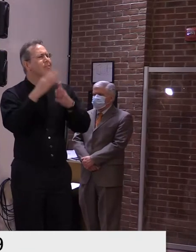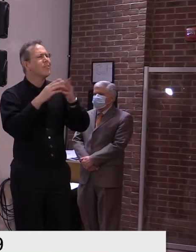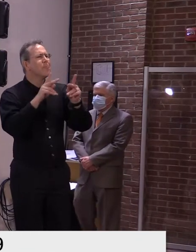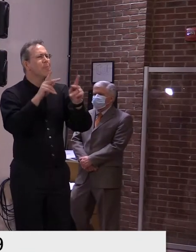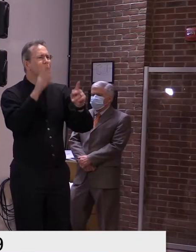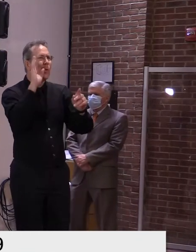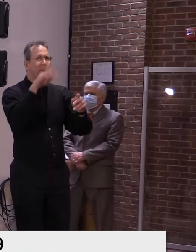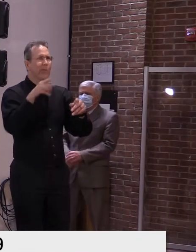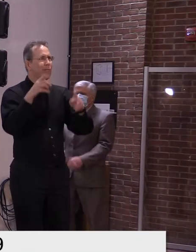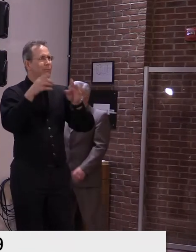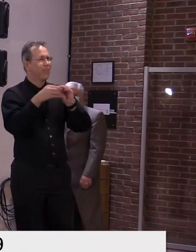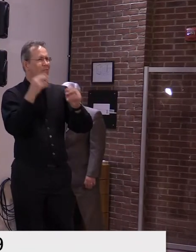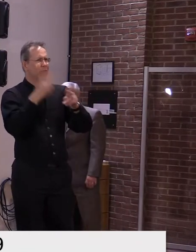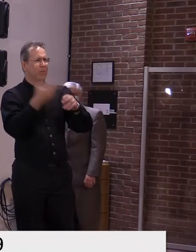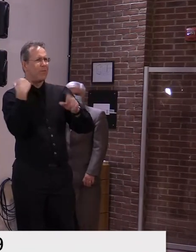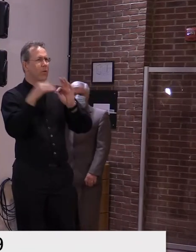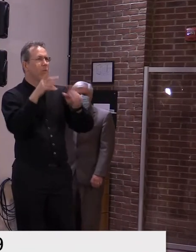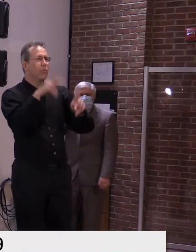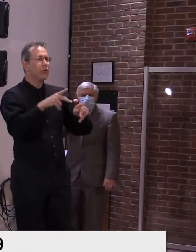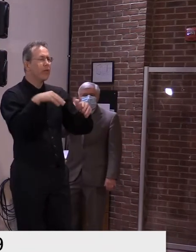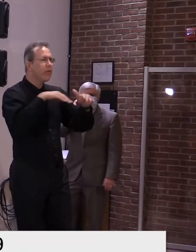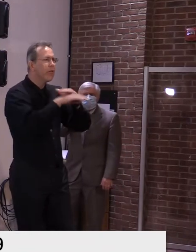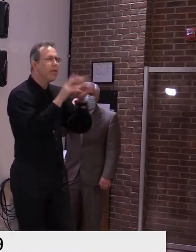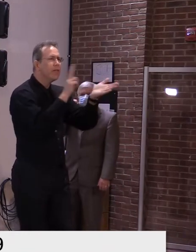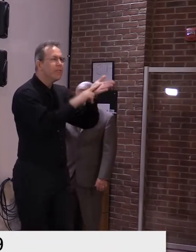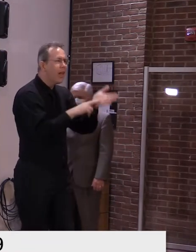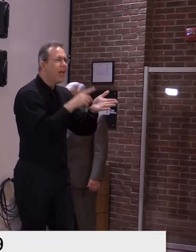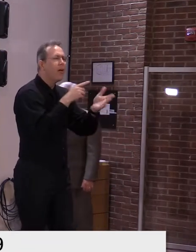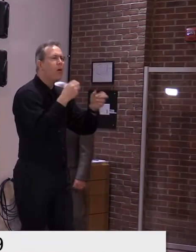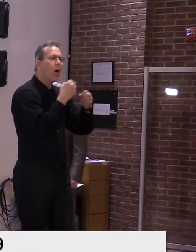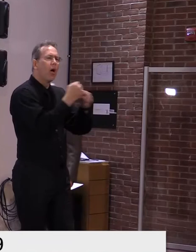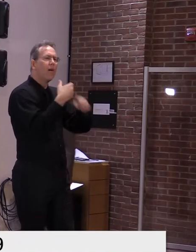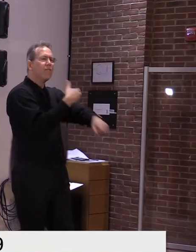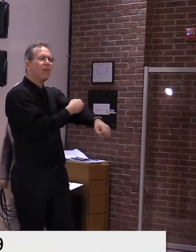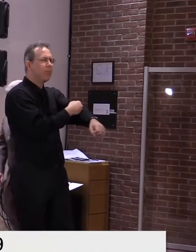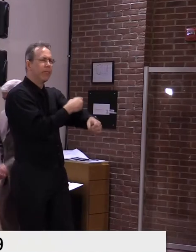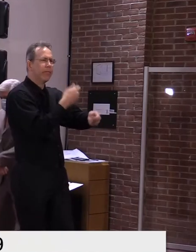to home. She'll drive almost to Canada to get it.